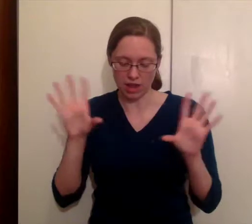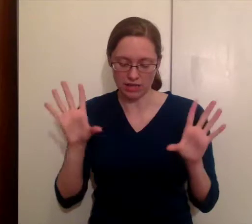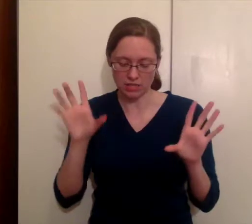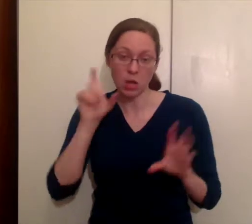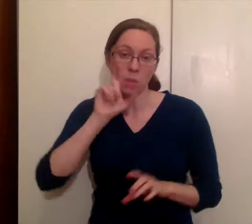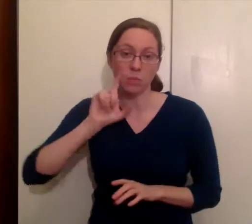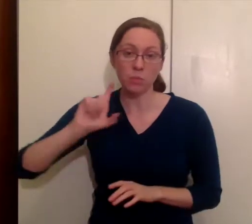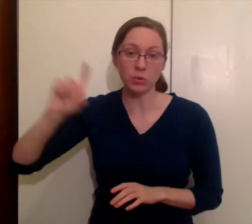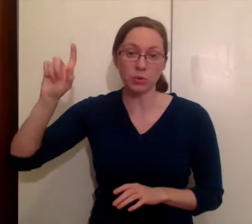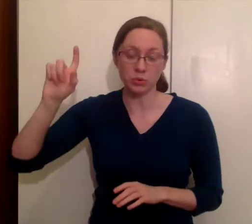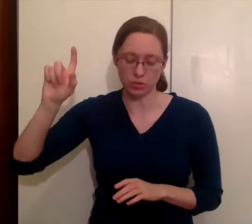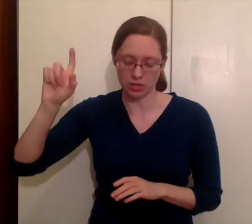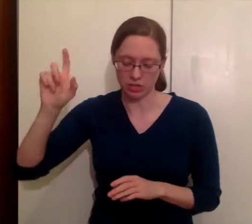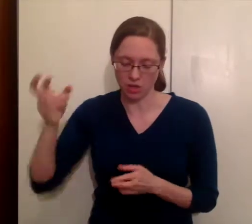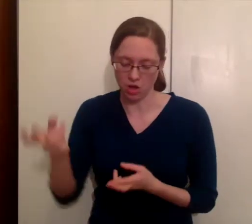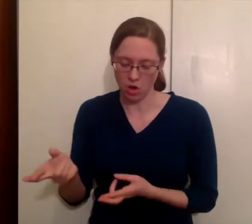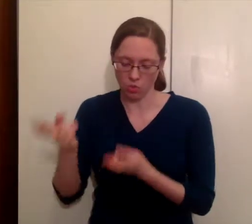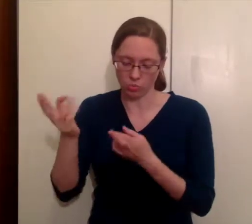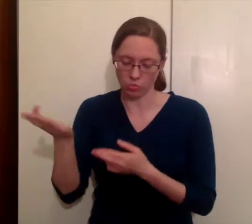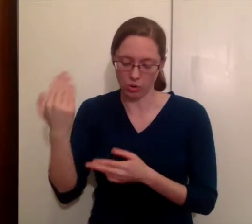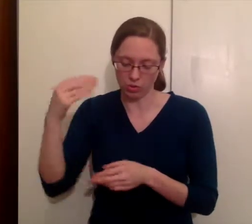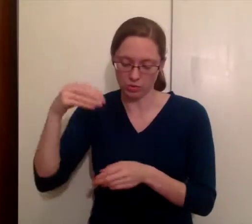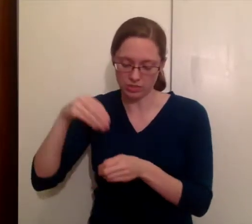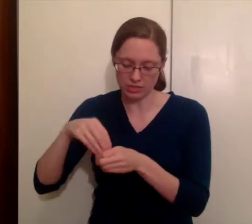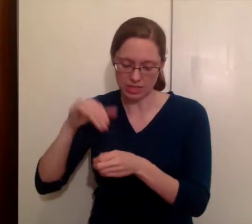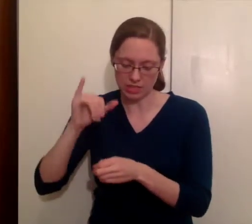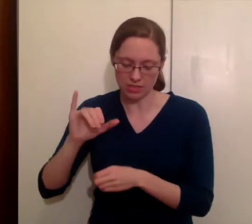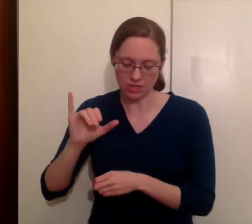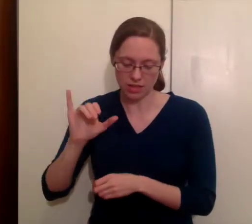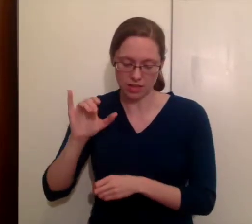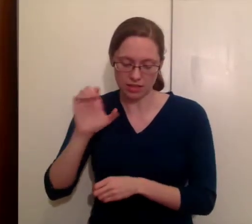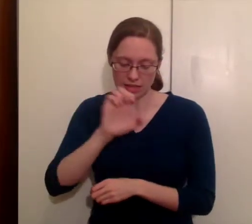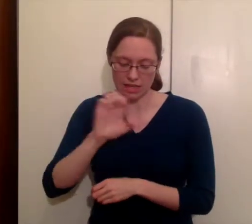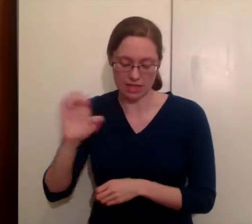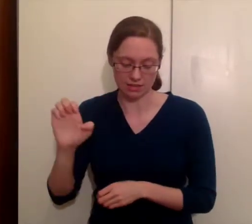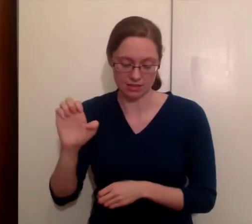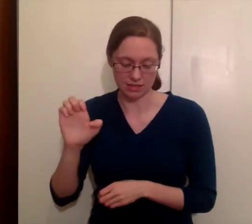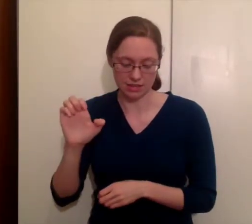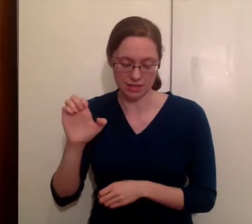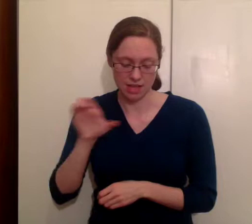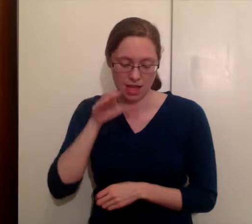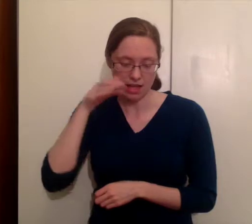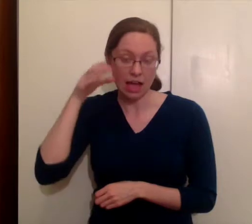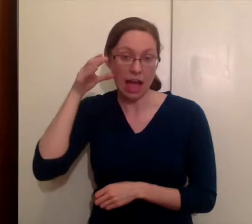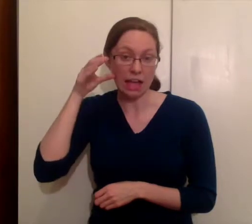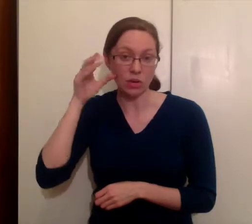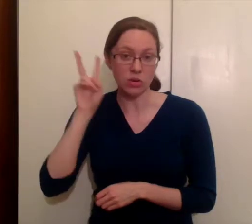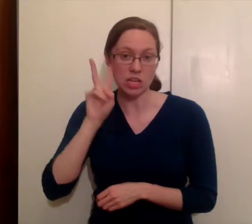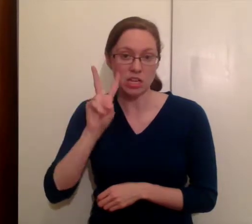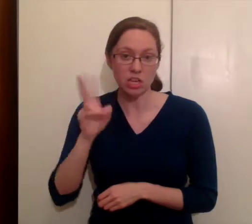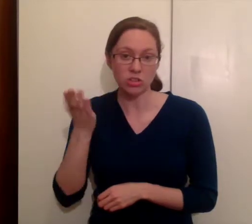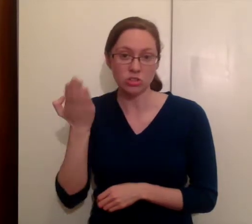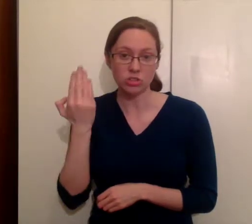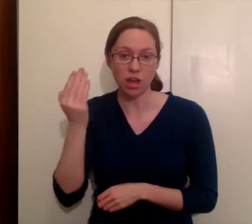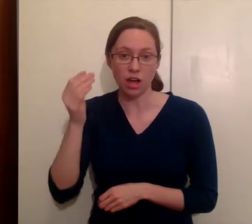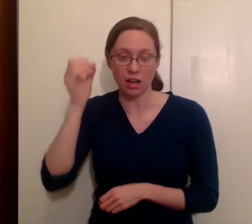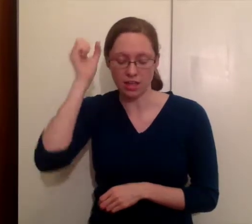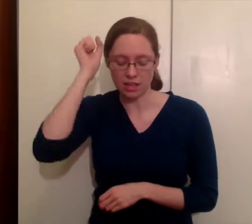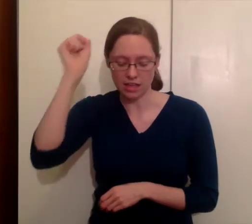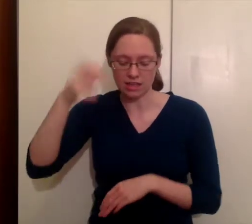bright moon rose in the east, Coyote saw